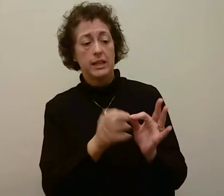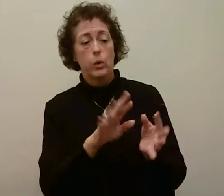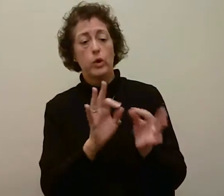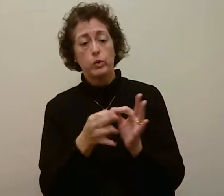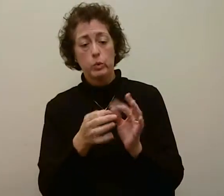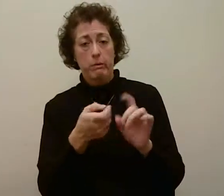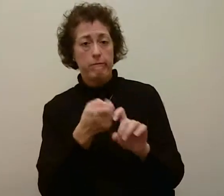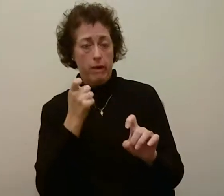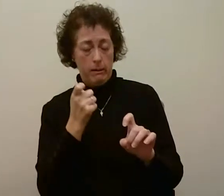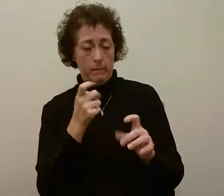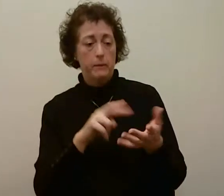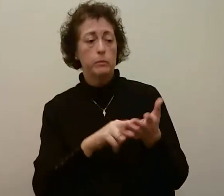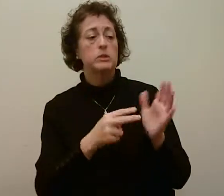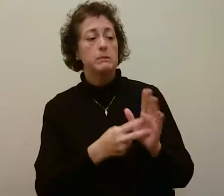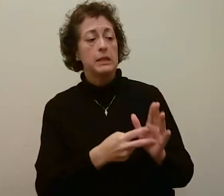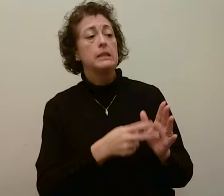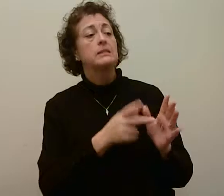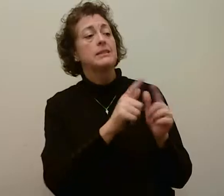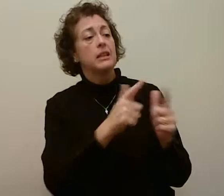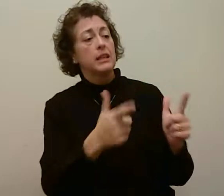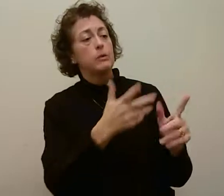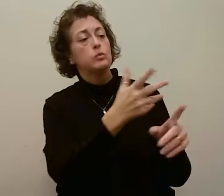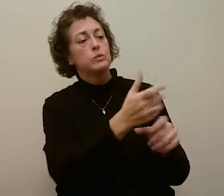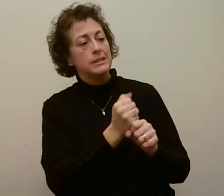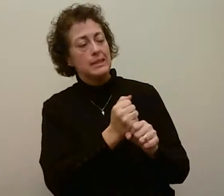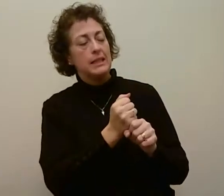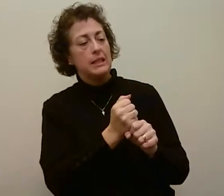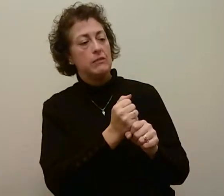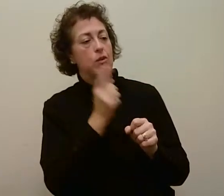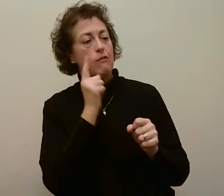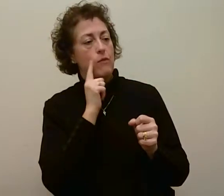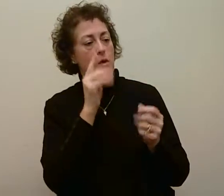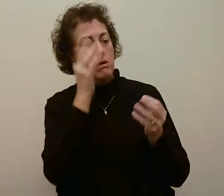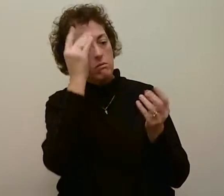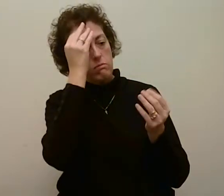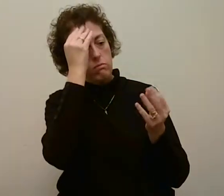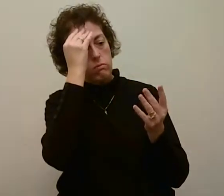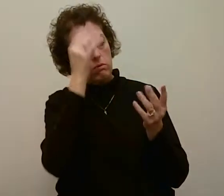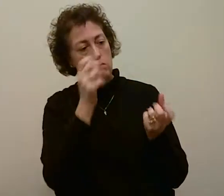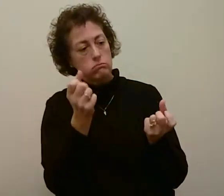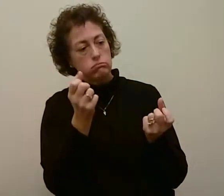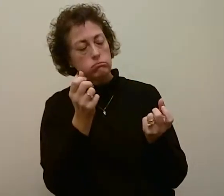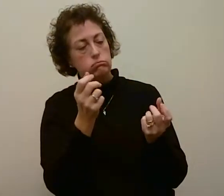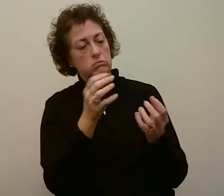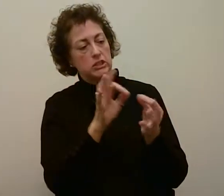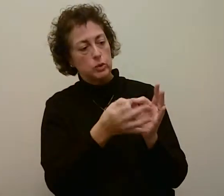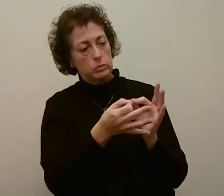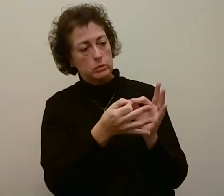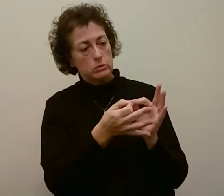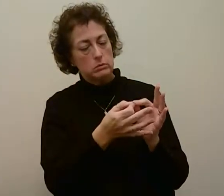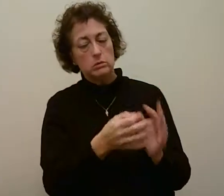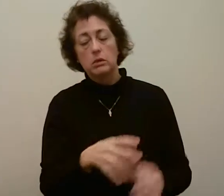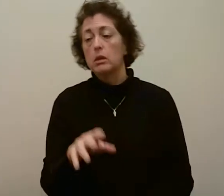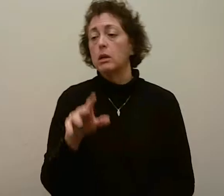which the interpreter is receiving before they produce it. Target language is the language that you are